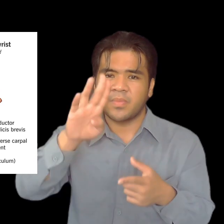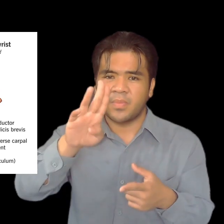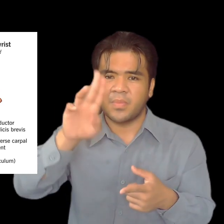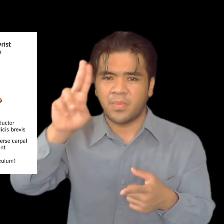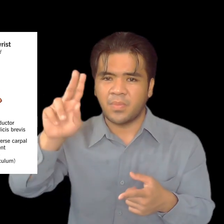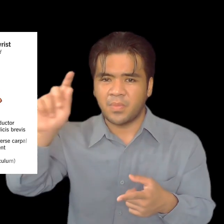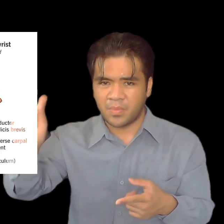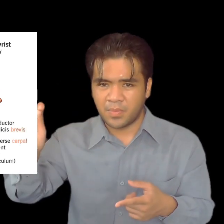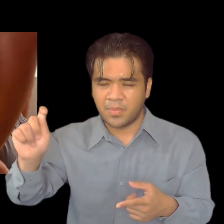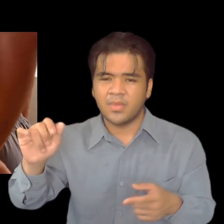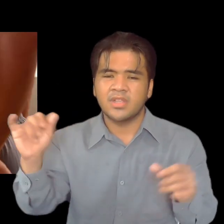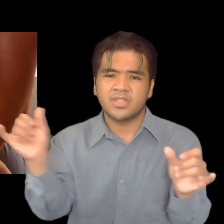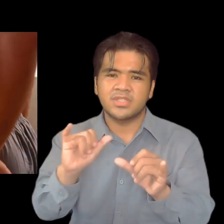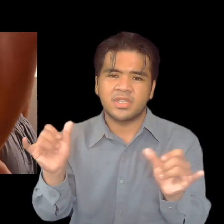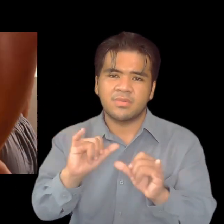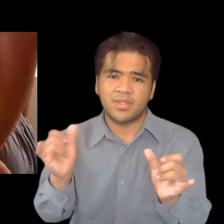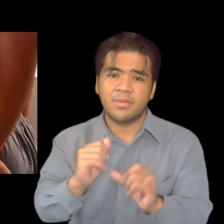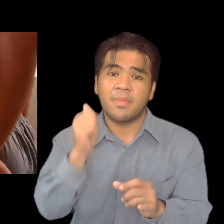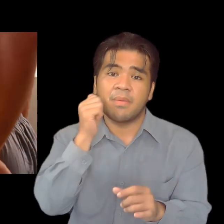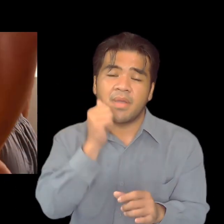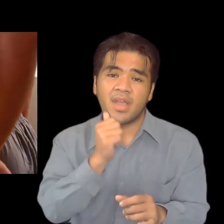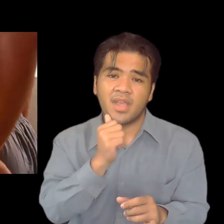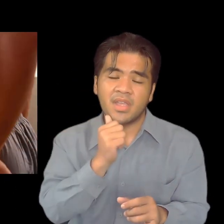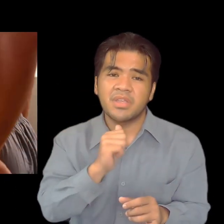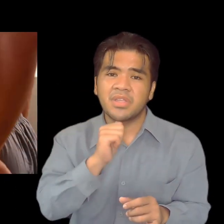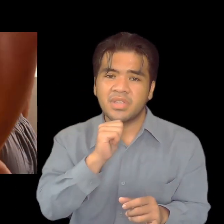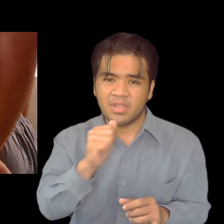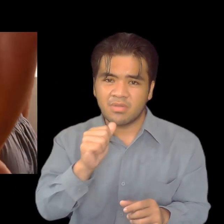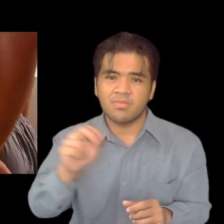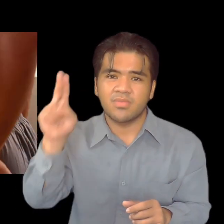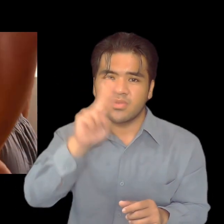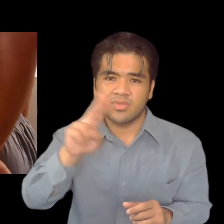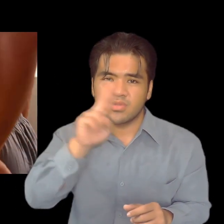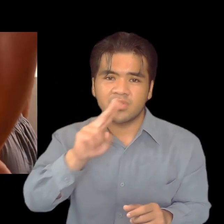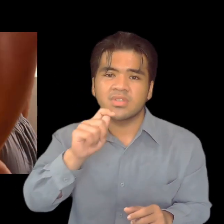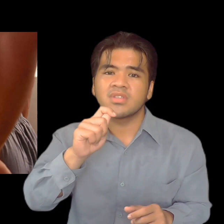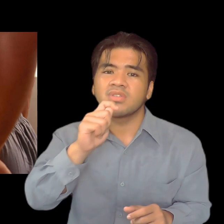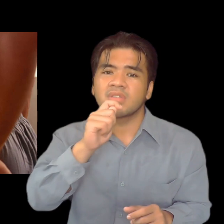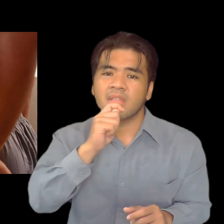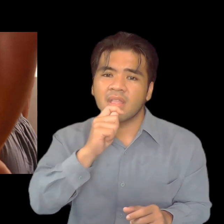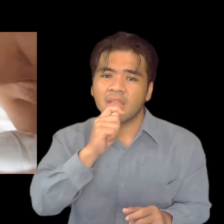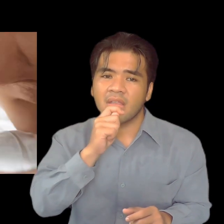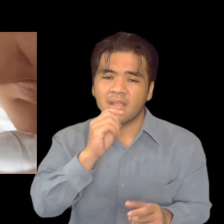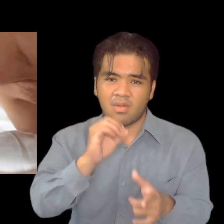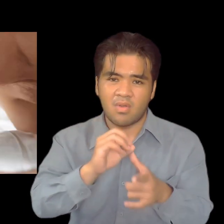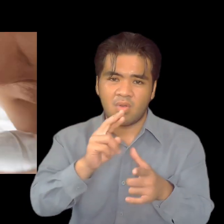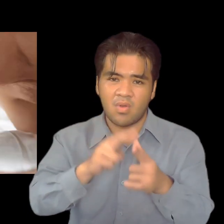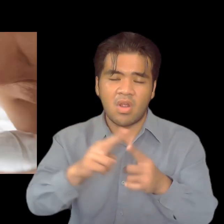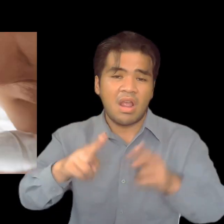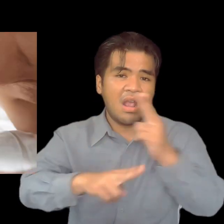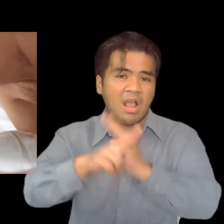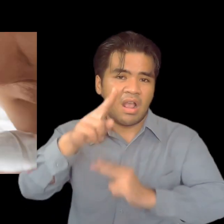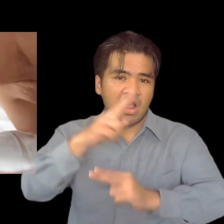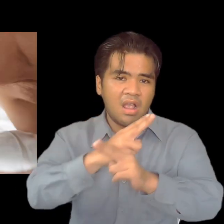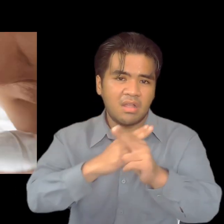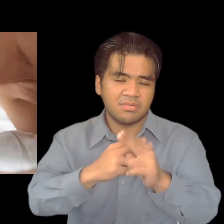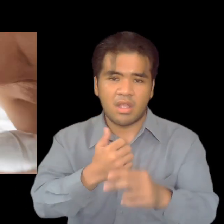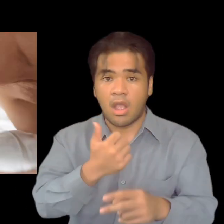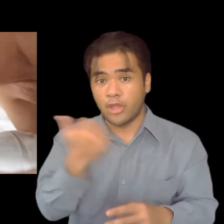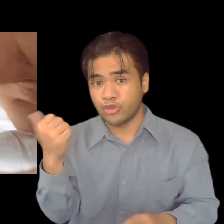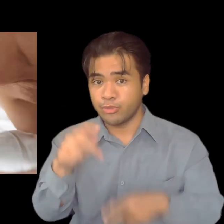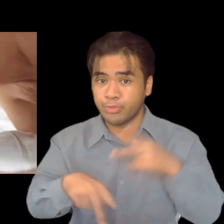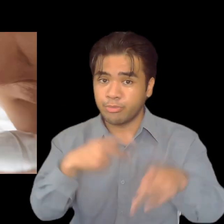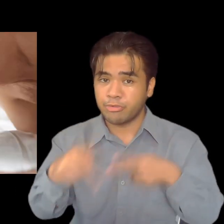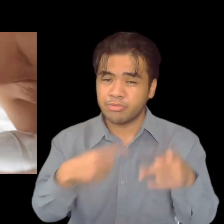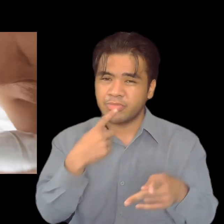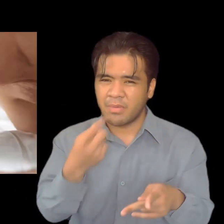tongue or the finger. On the other hand, some believe that oral sex is just a part of foreplay and must be done before the